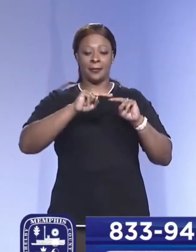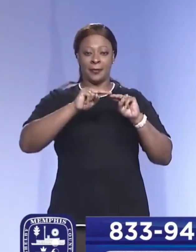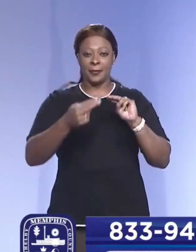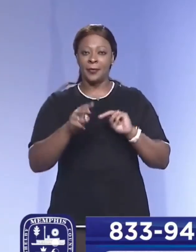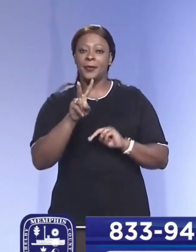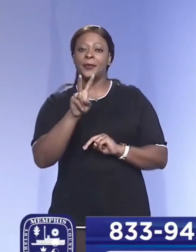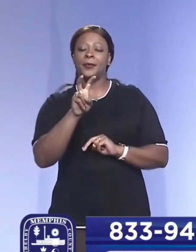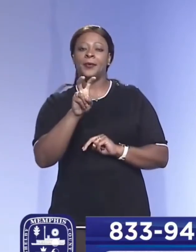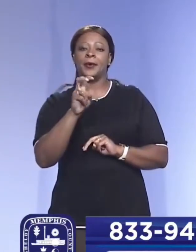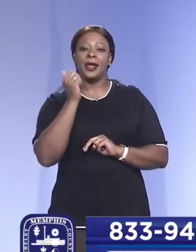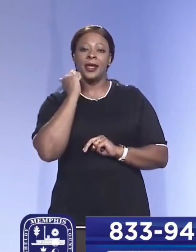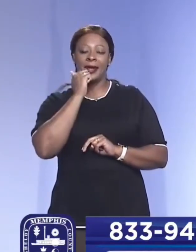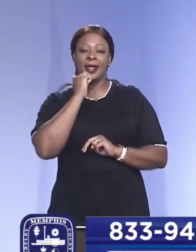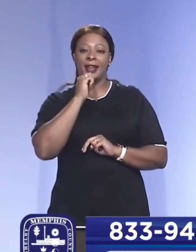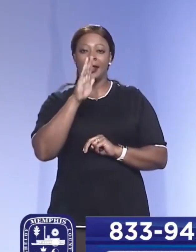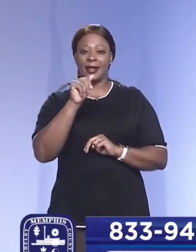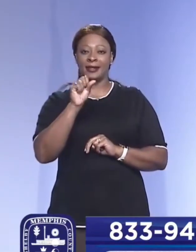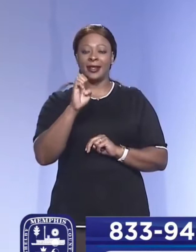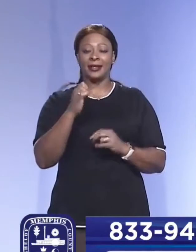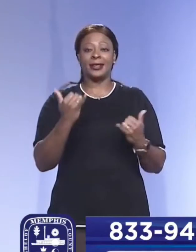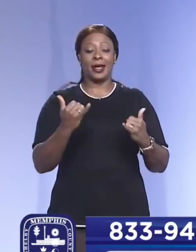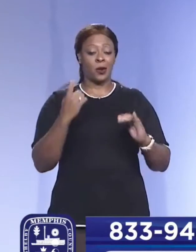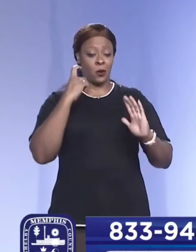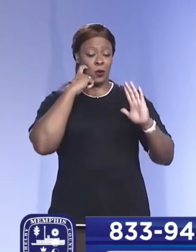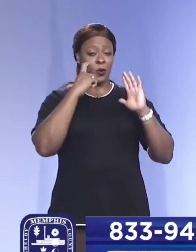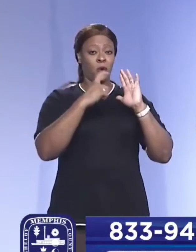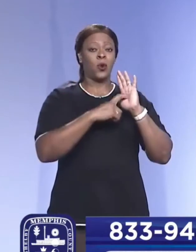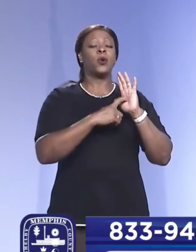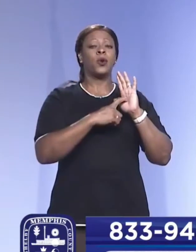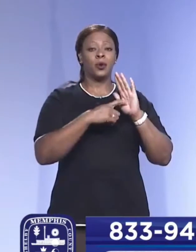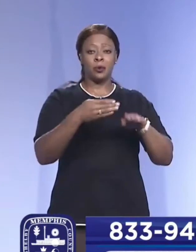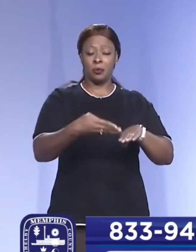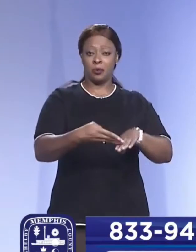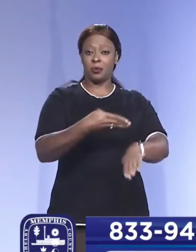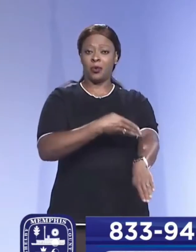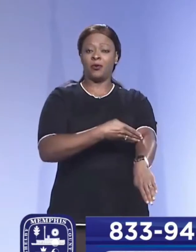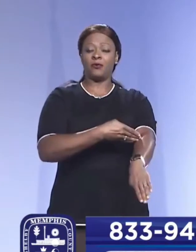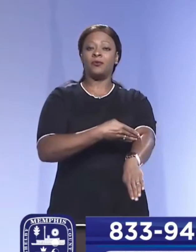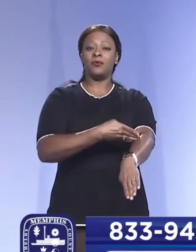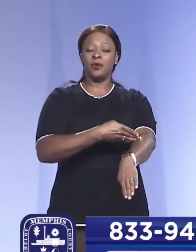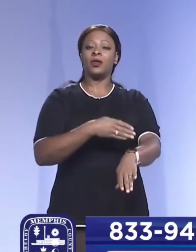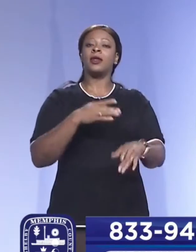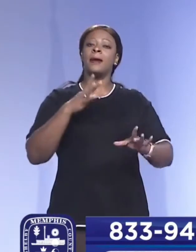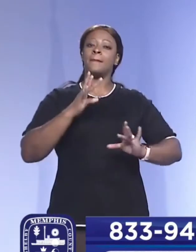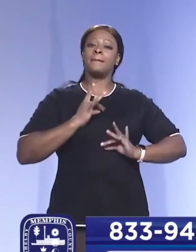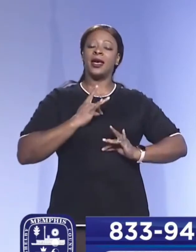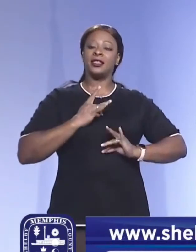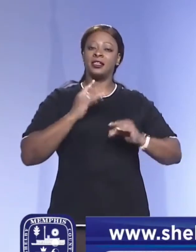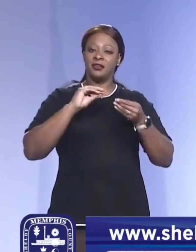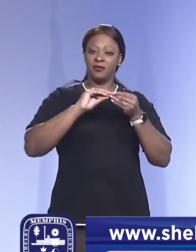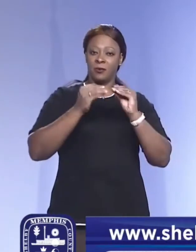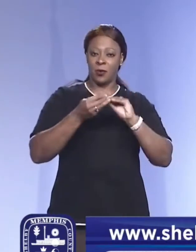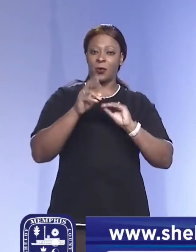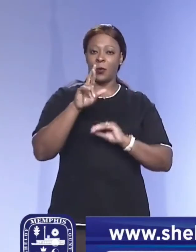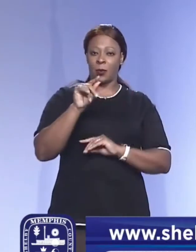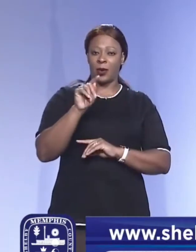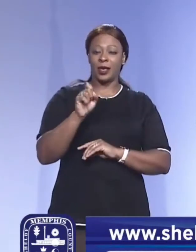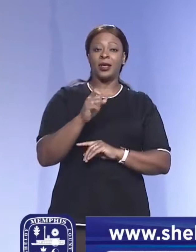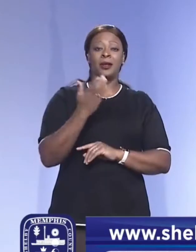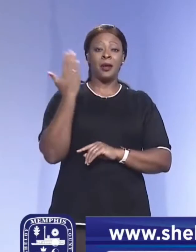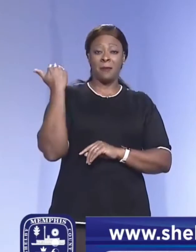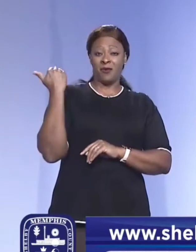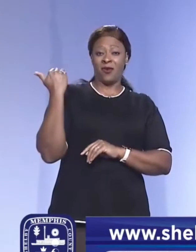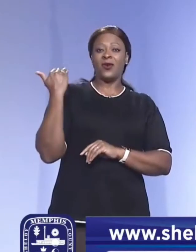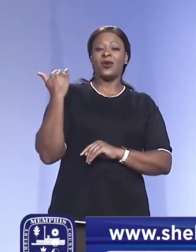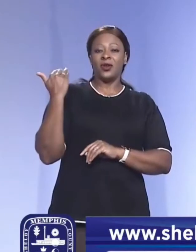200s. We also have noticed a gradual improvement in our positivity rate. At one point,